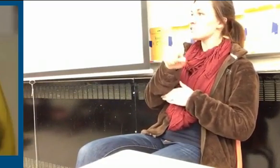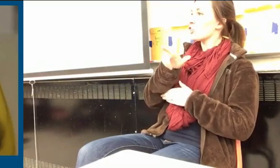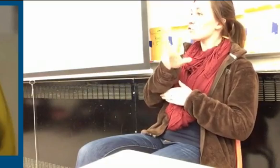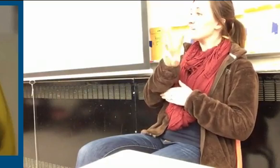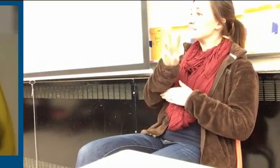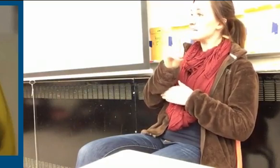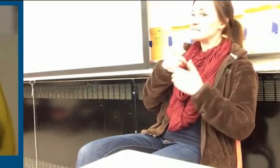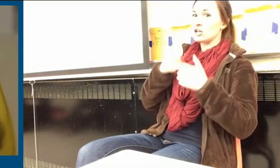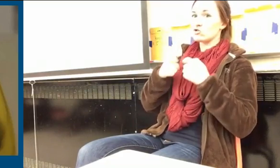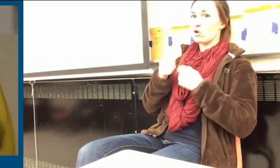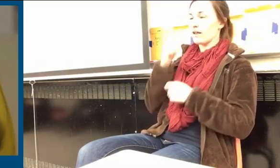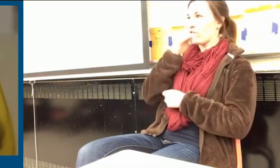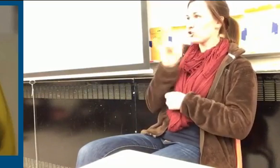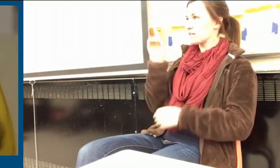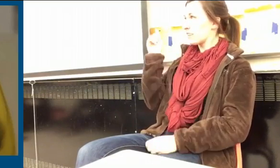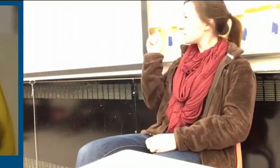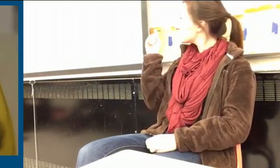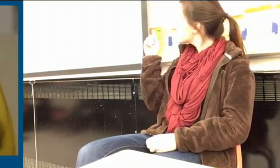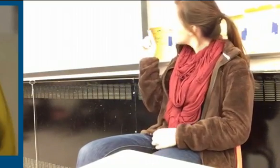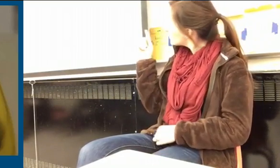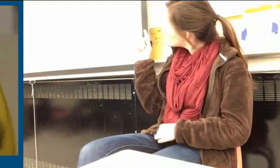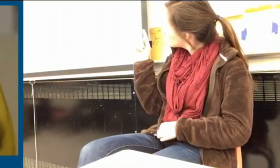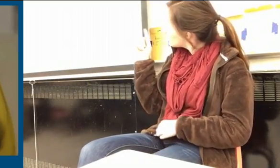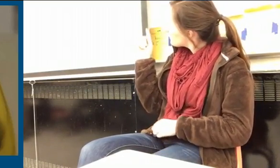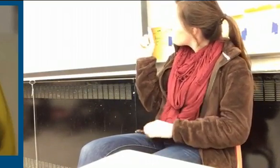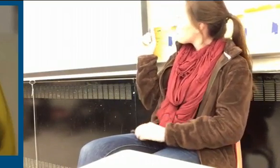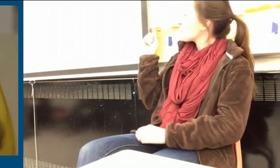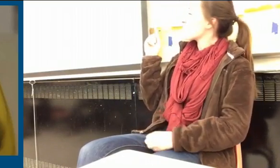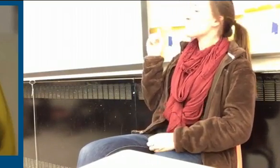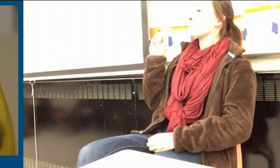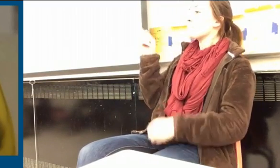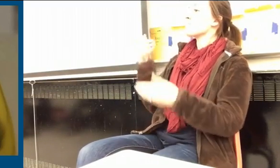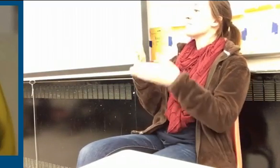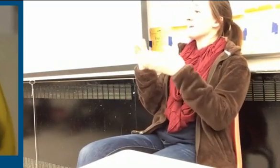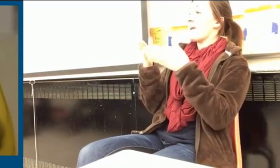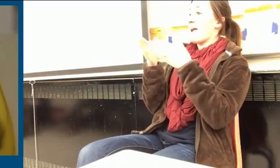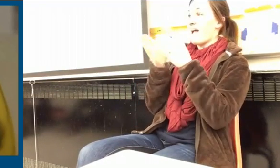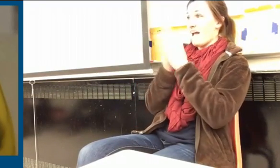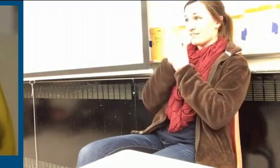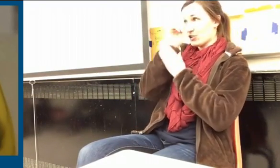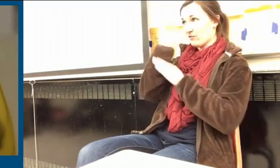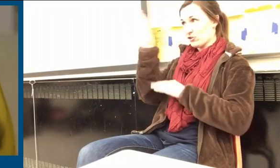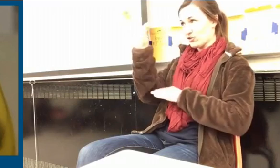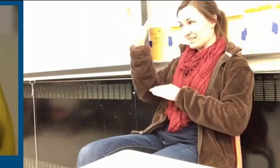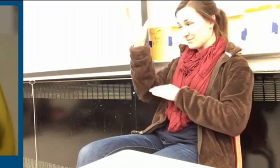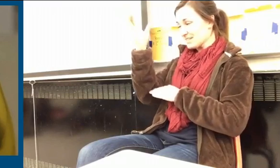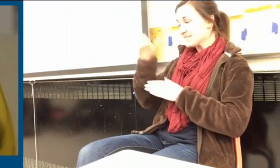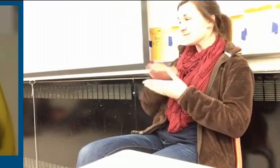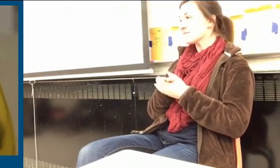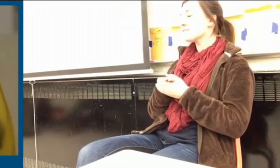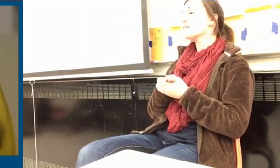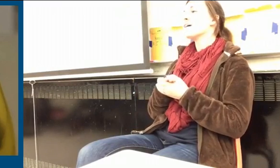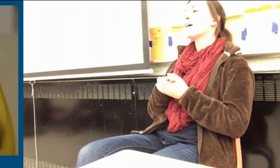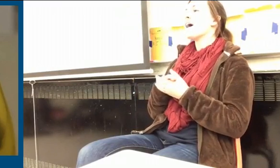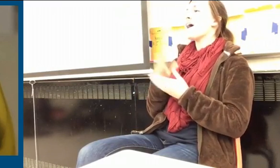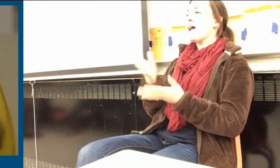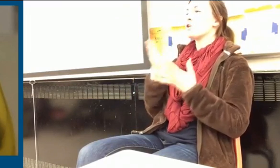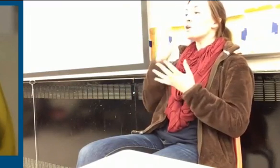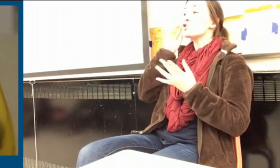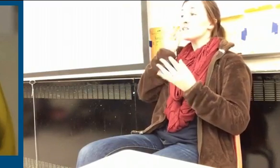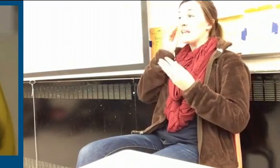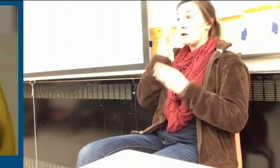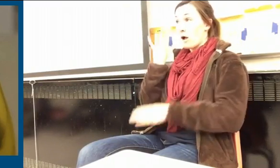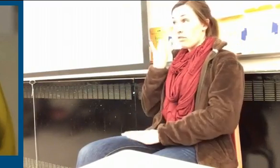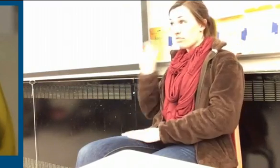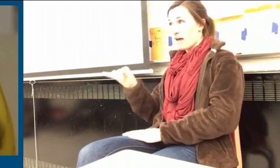like this. Now, this is what he asked for Christmas. And I want you to think about it